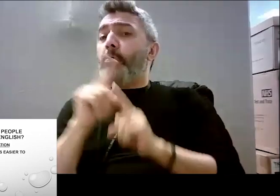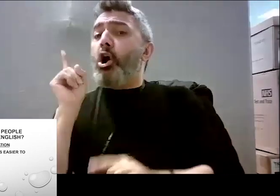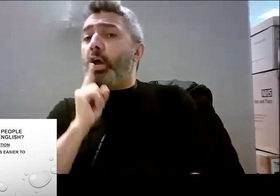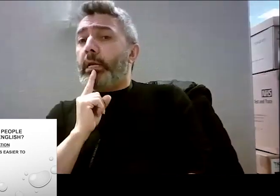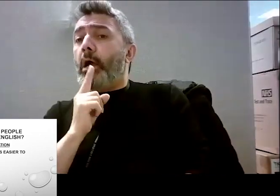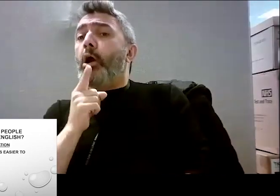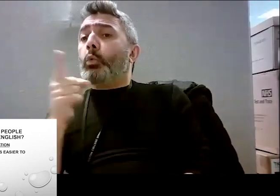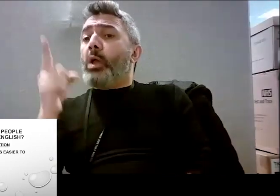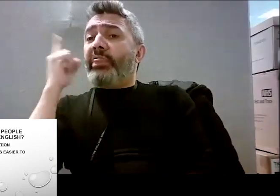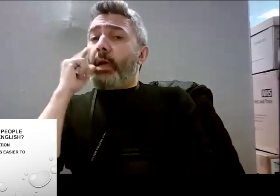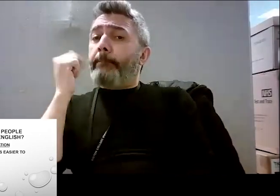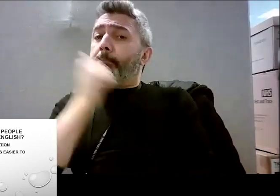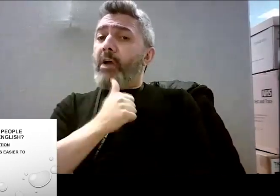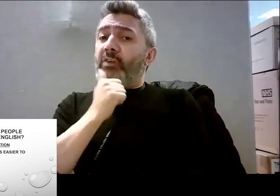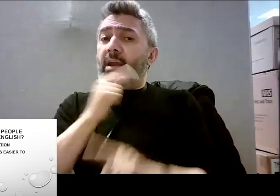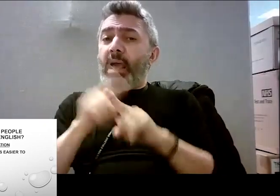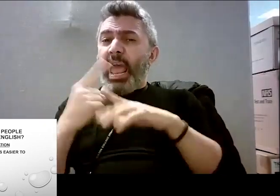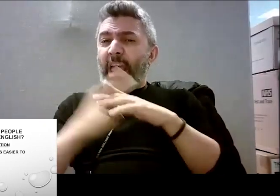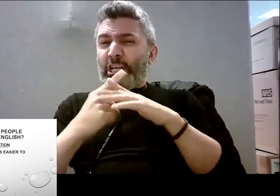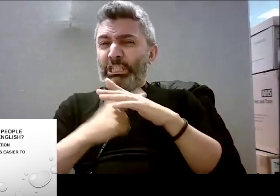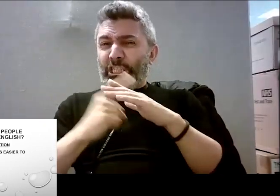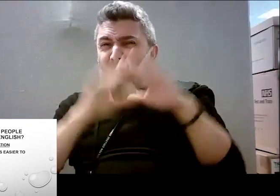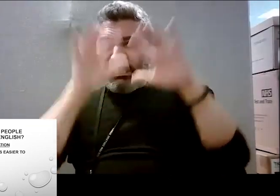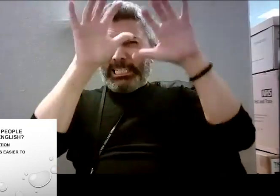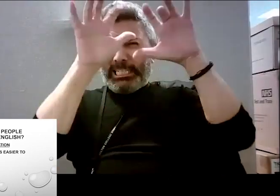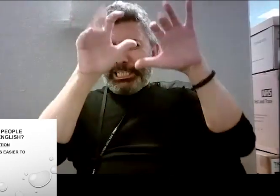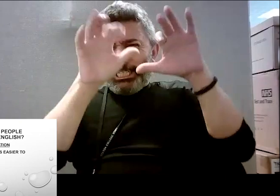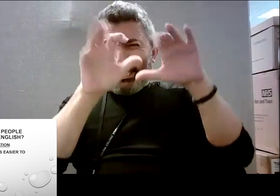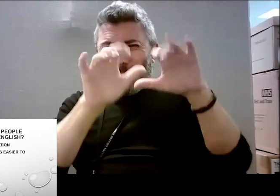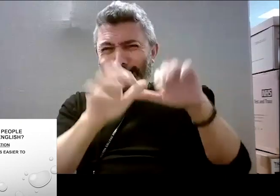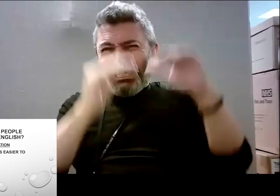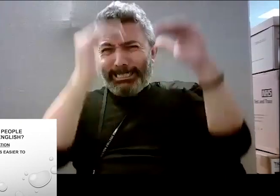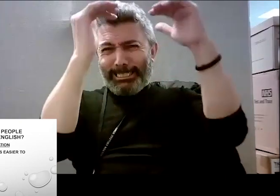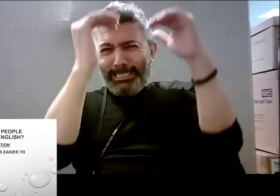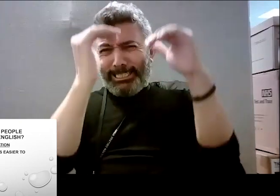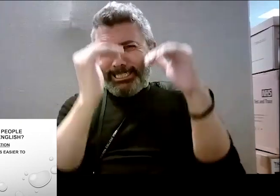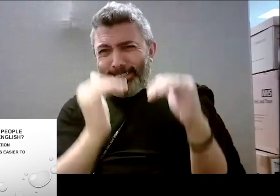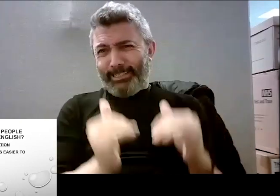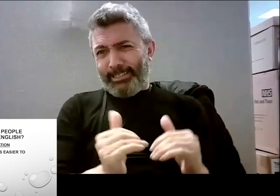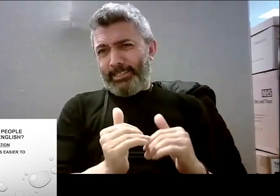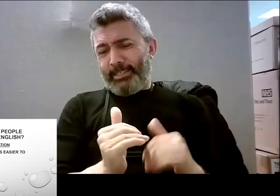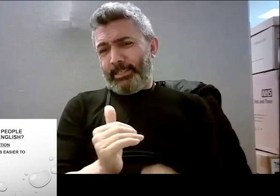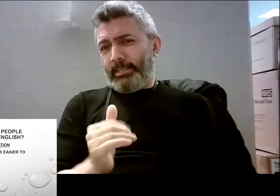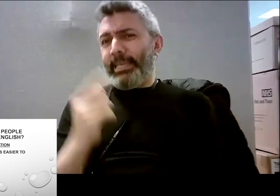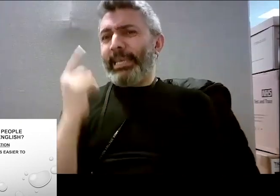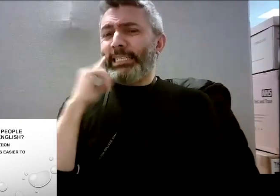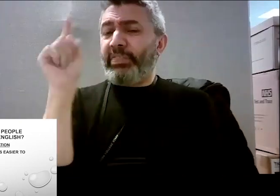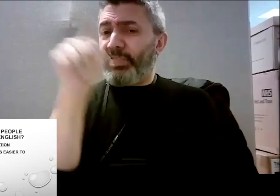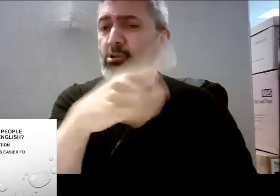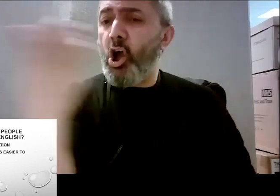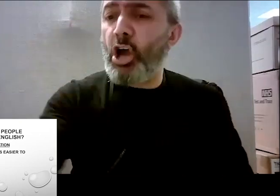Okay, so we talked about the differences a little bit between BSL and English. So if I was to see this in English